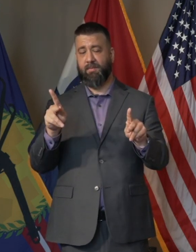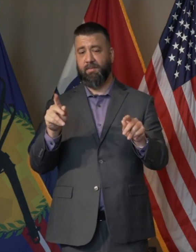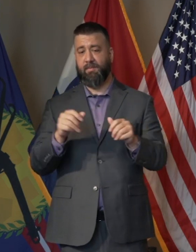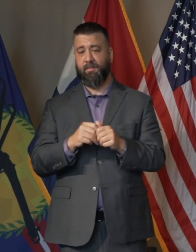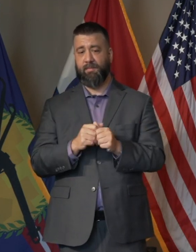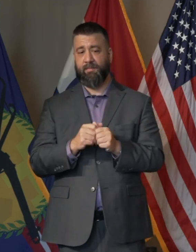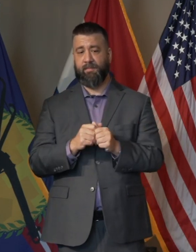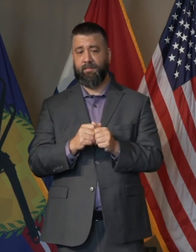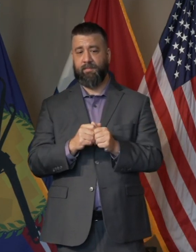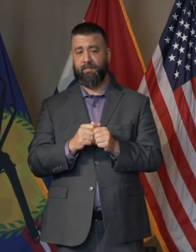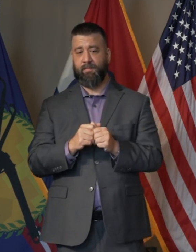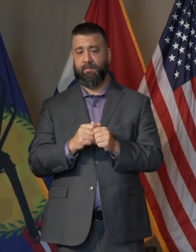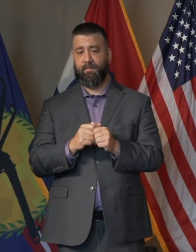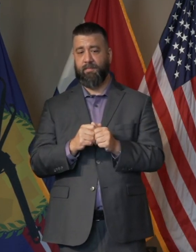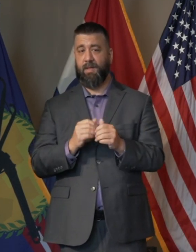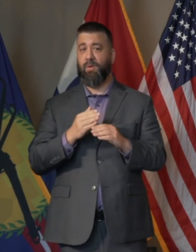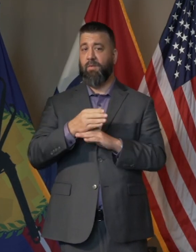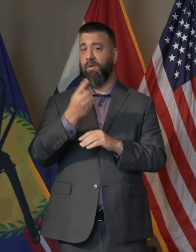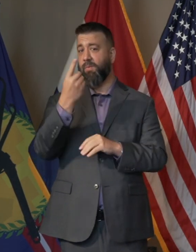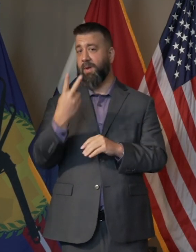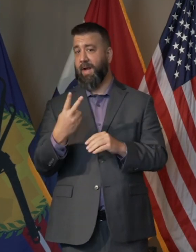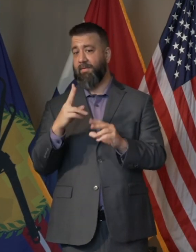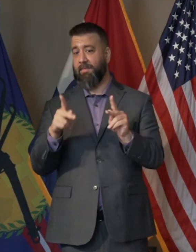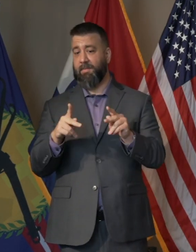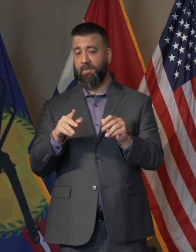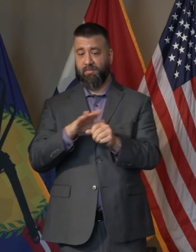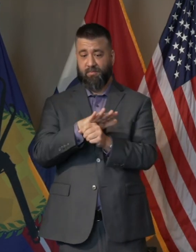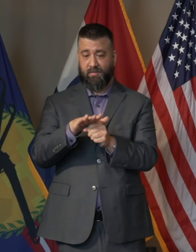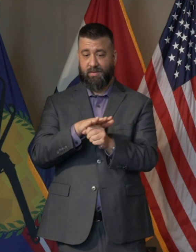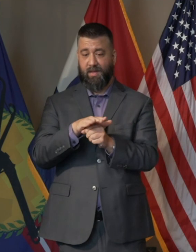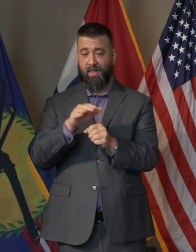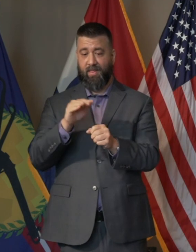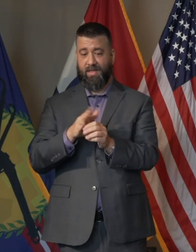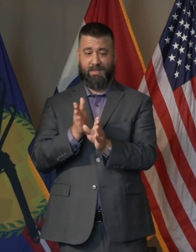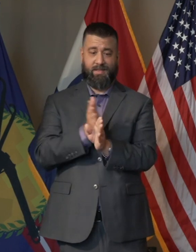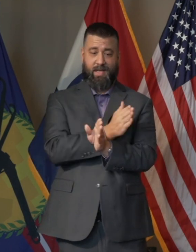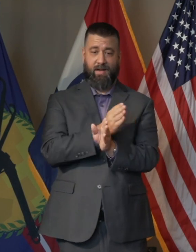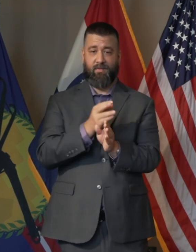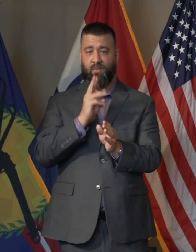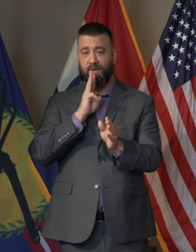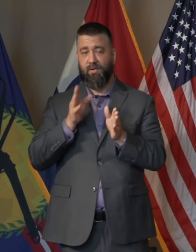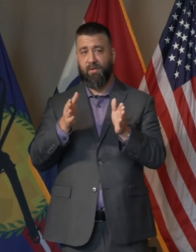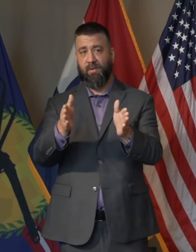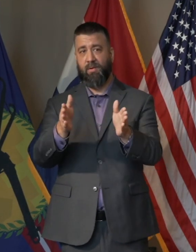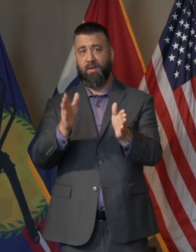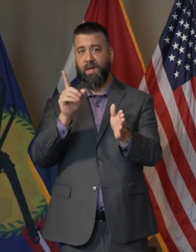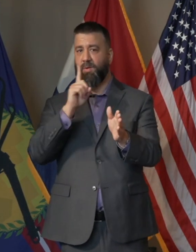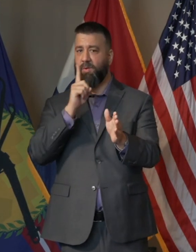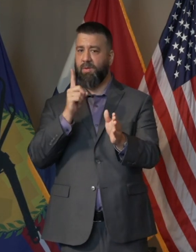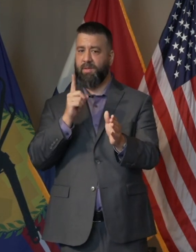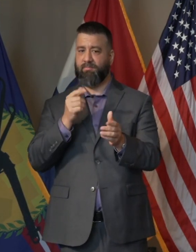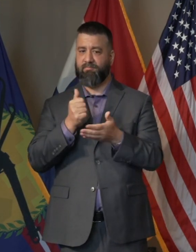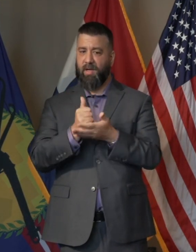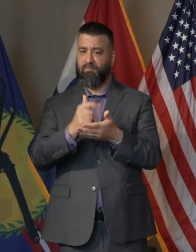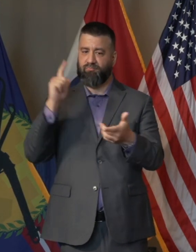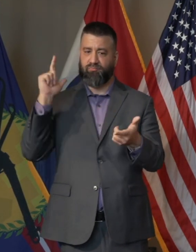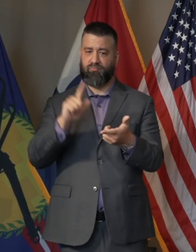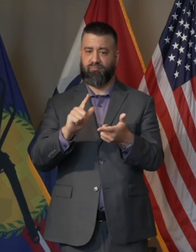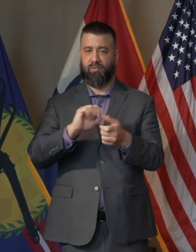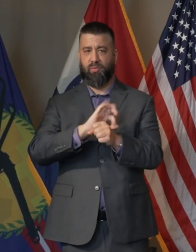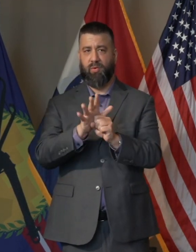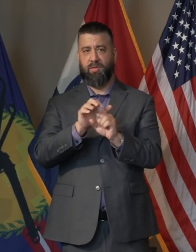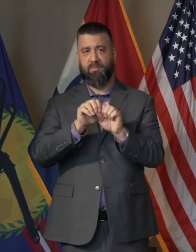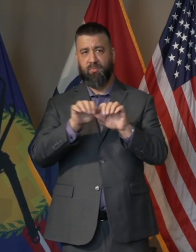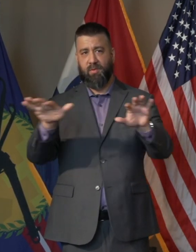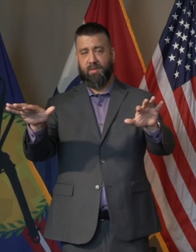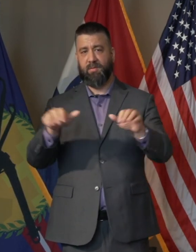of the folks in the metropolitan area on this side of the river, and it will have a great impact on the spread of the virus in our community. We would be